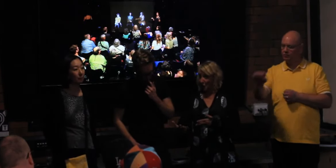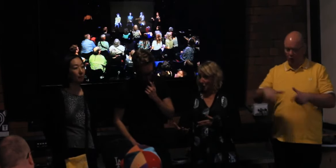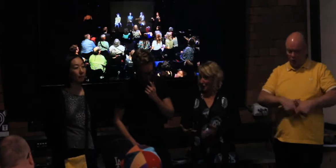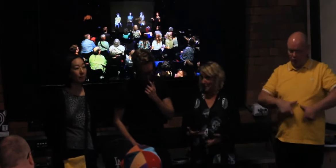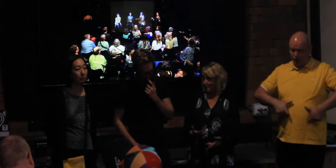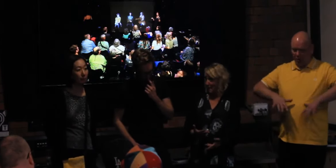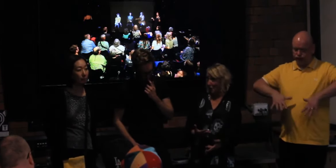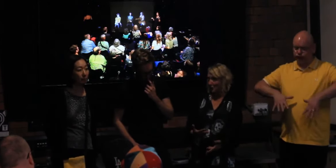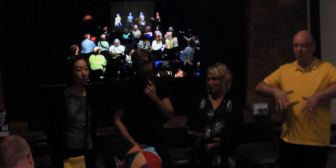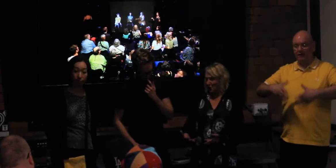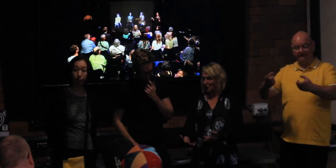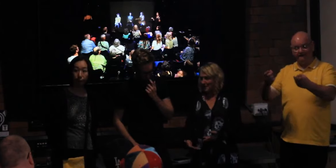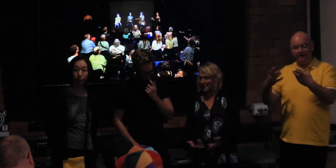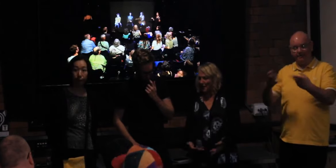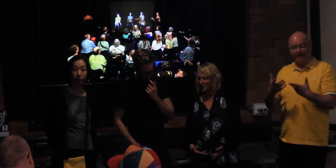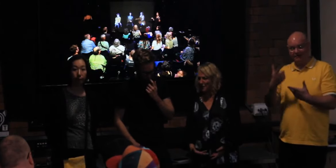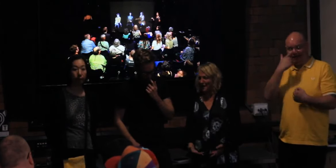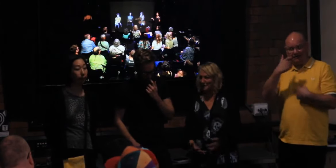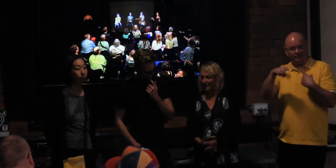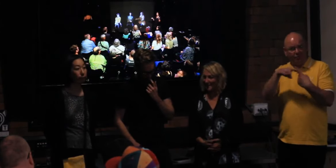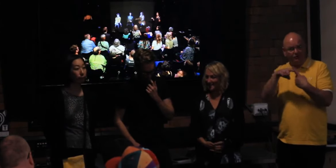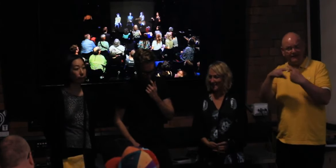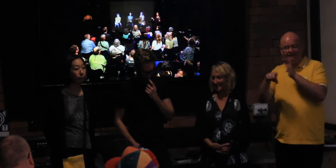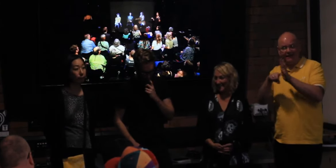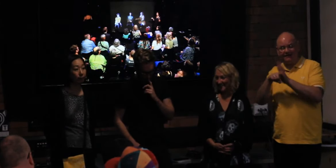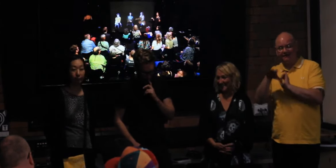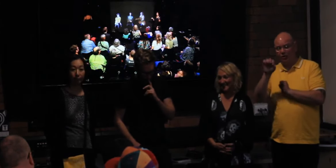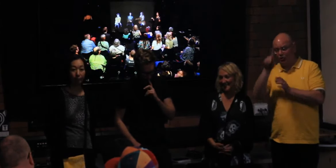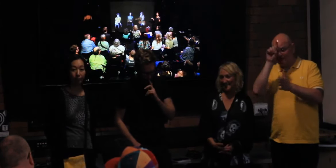know, good and maybe not so good in terms of the experience?